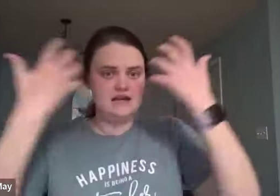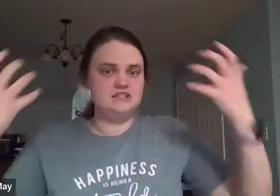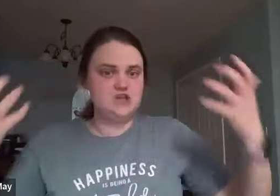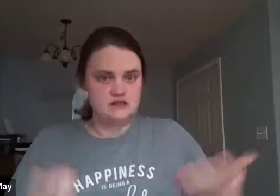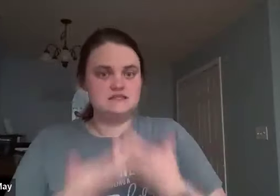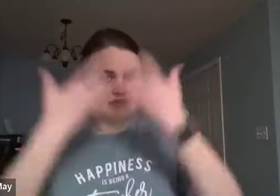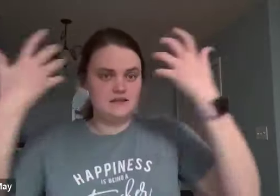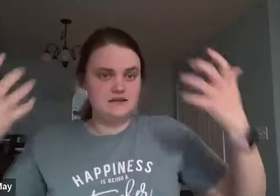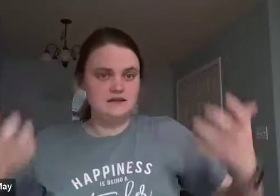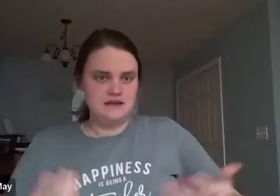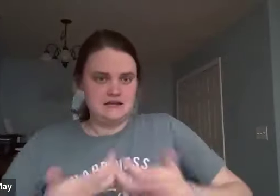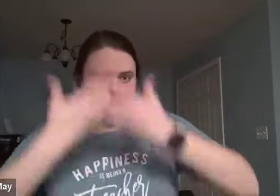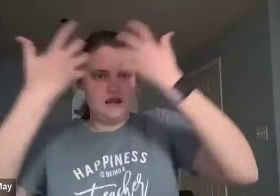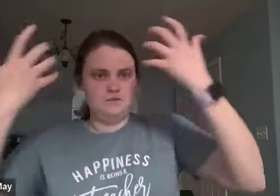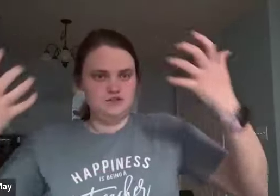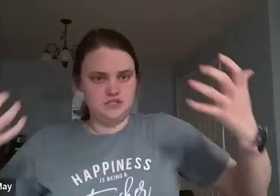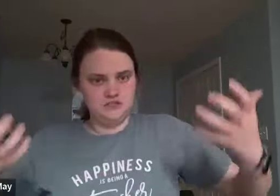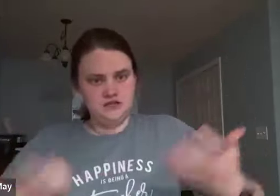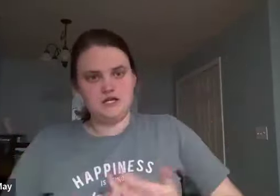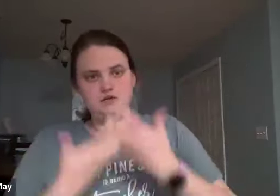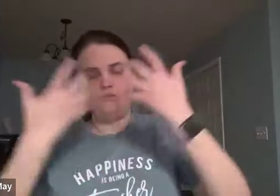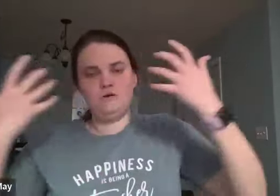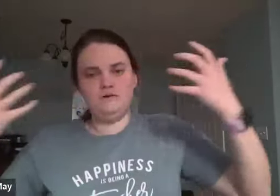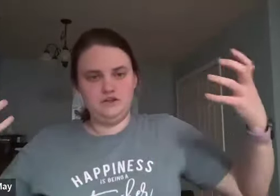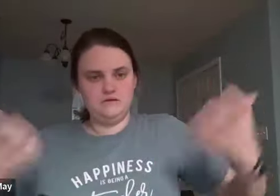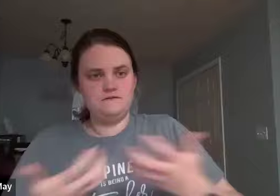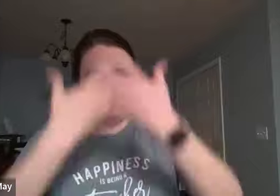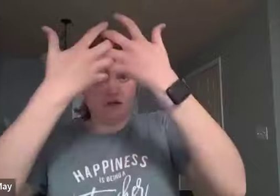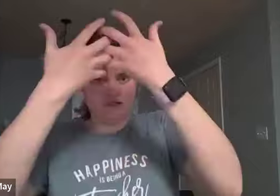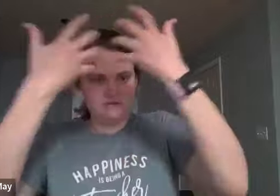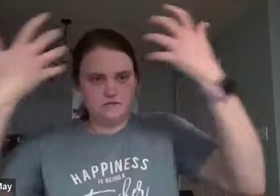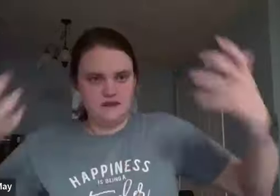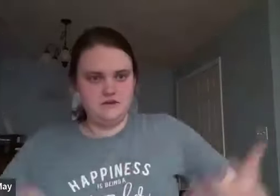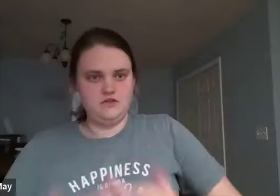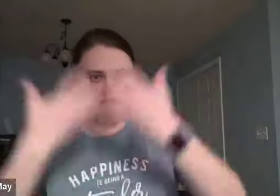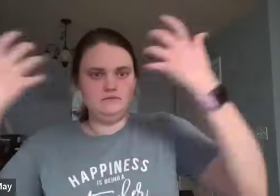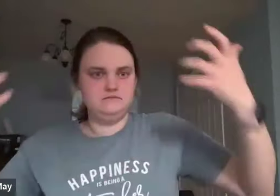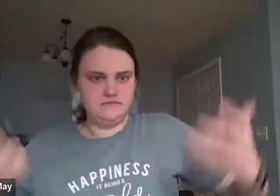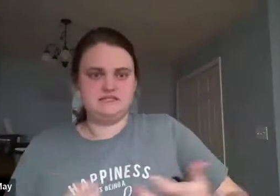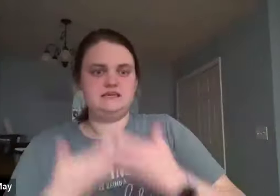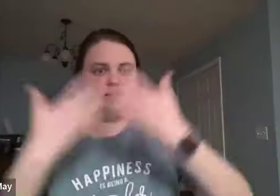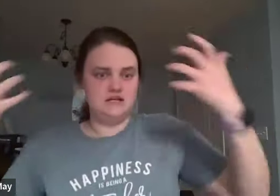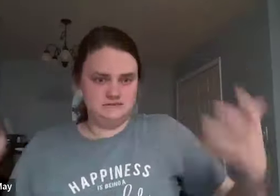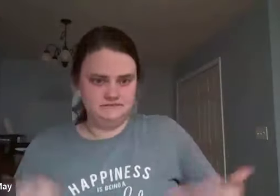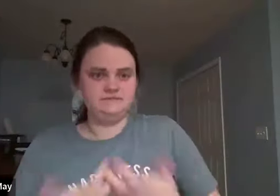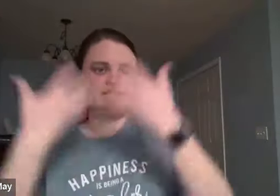the tossed salad, is that kind of motion. And you're holding like you're the forks when they come together and they mix the salad.